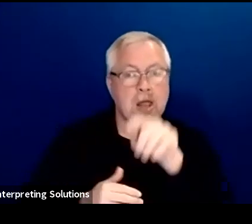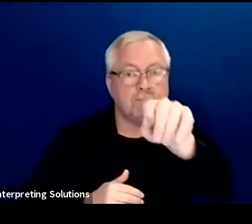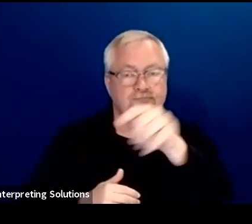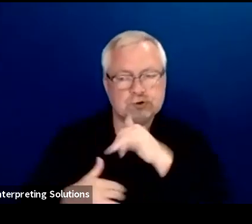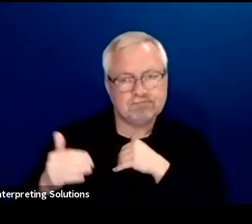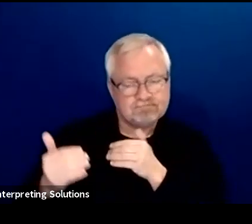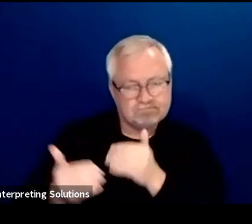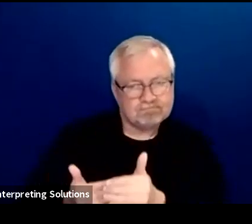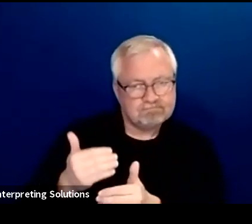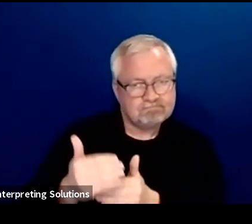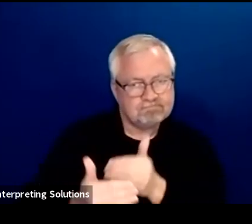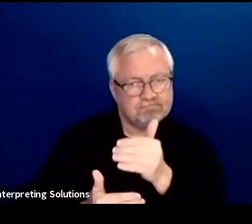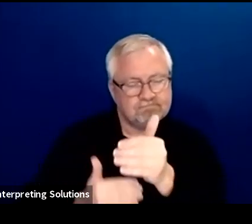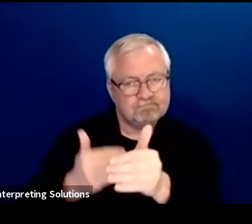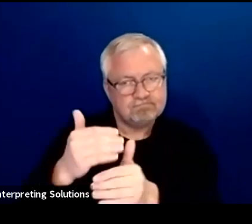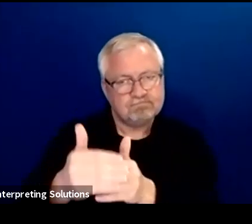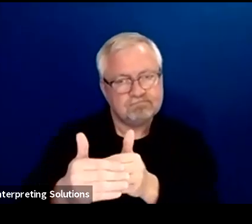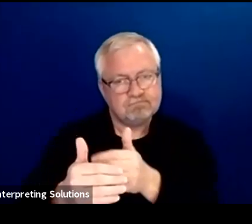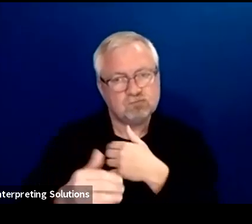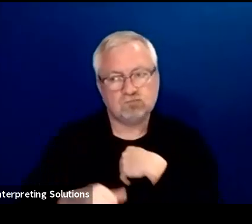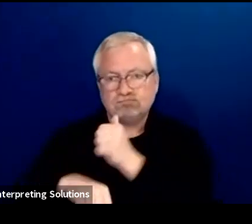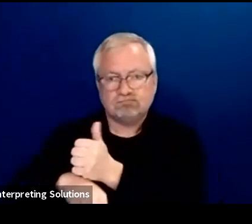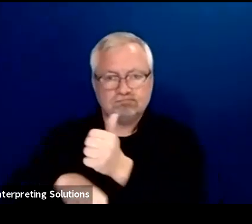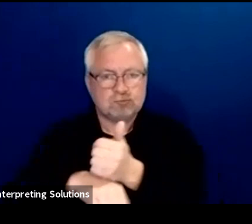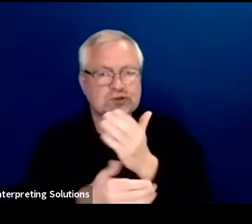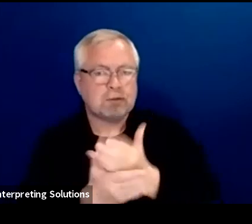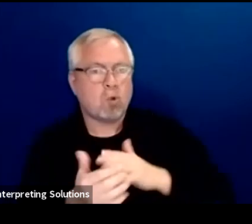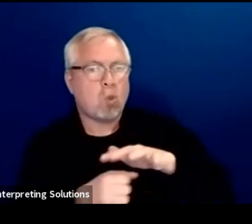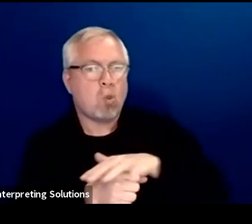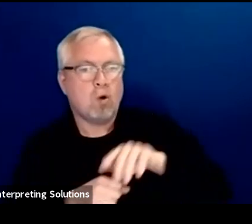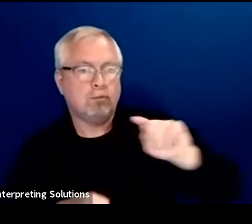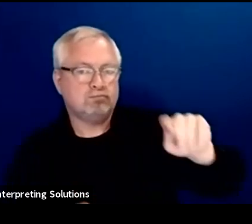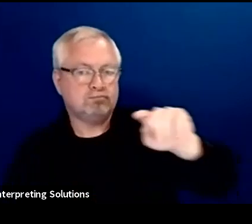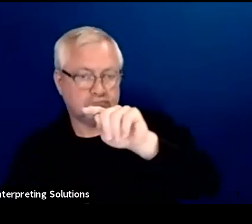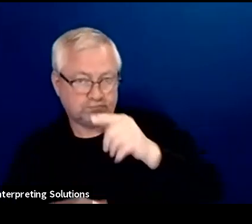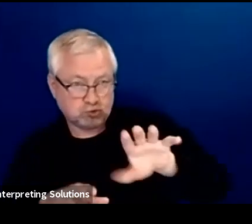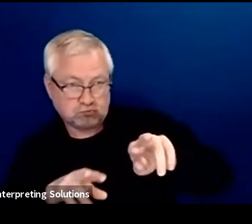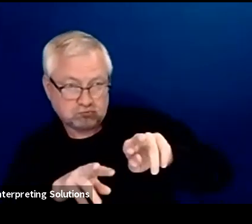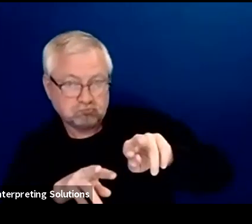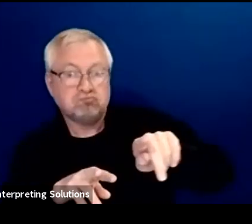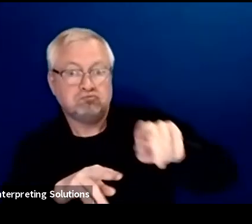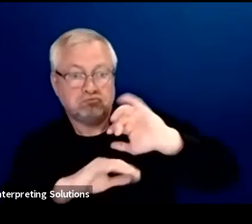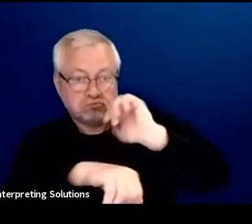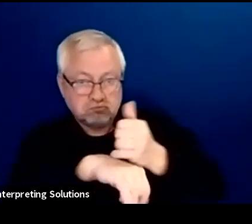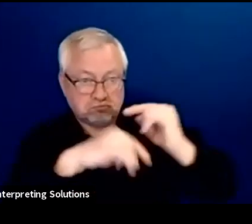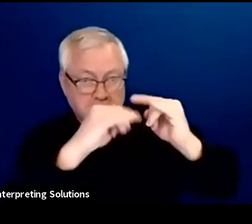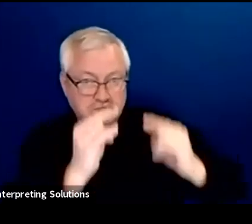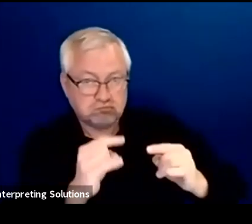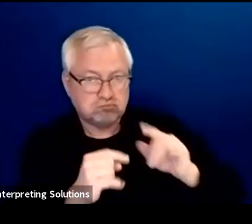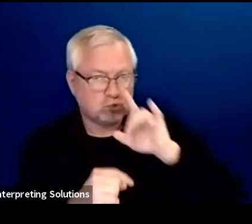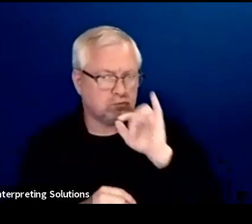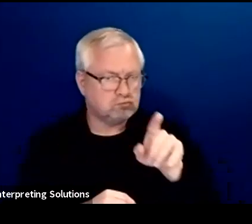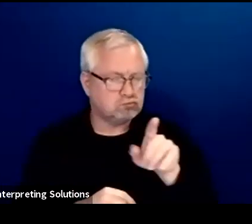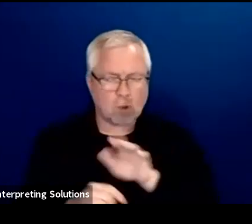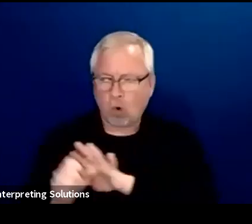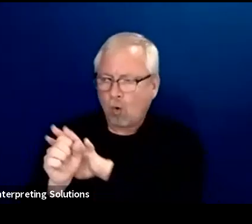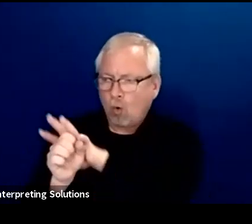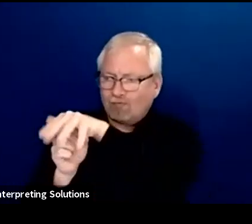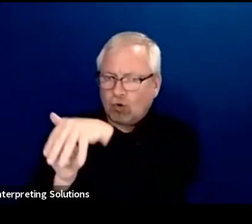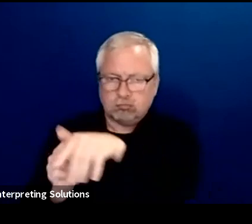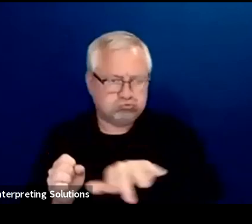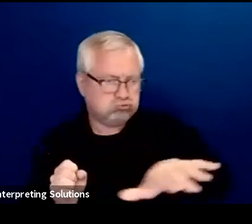it, and so that we have some initial overflow capability, and then we'll develop some metrics and some predictive way